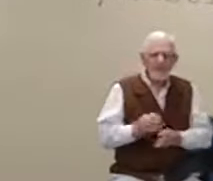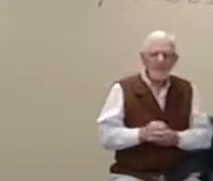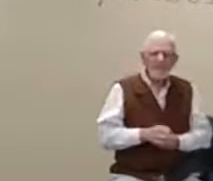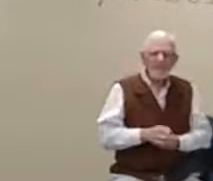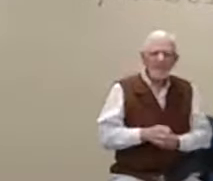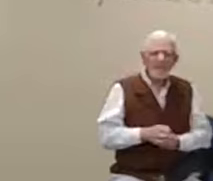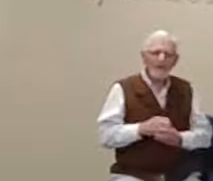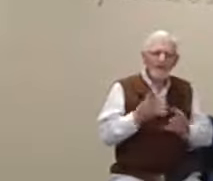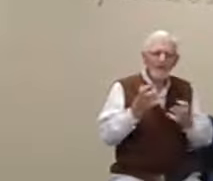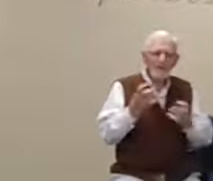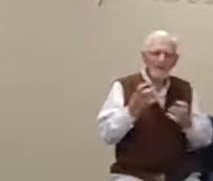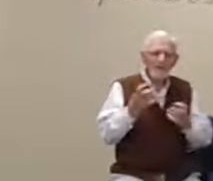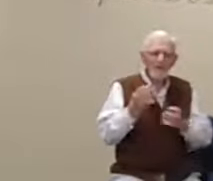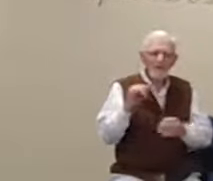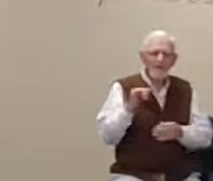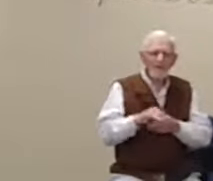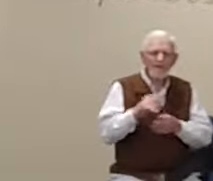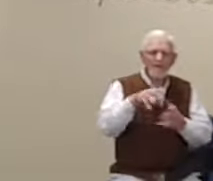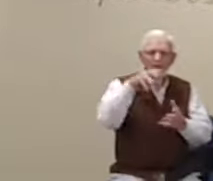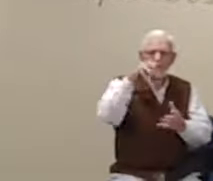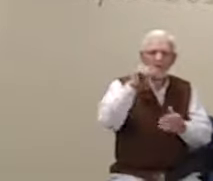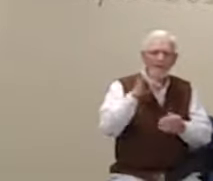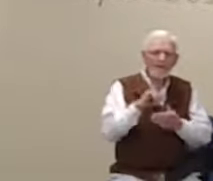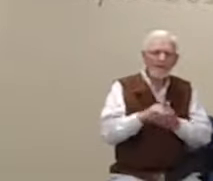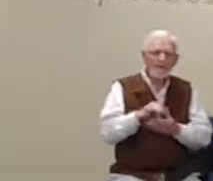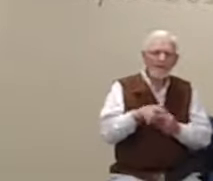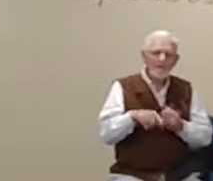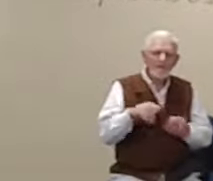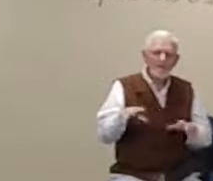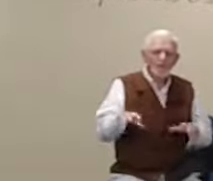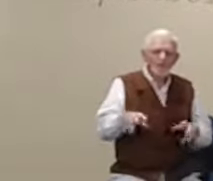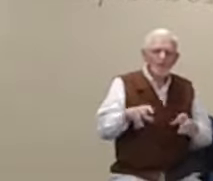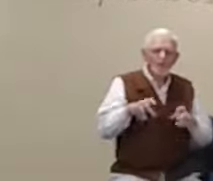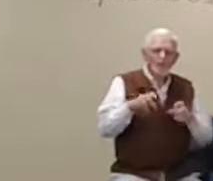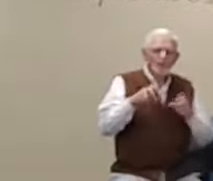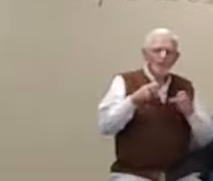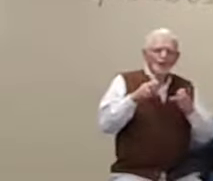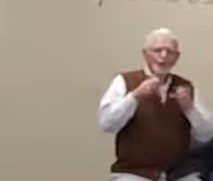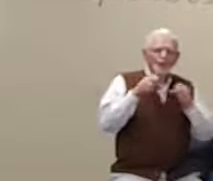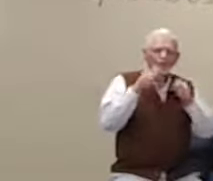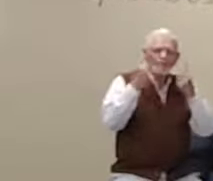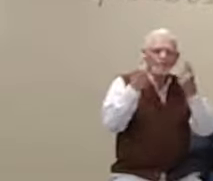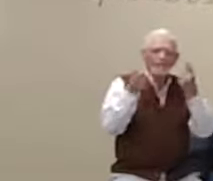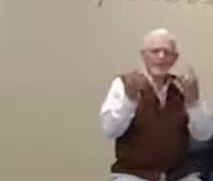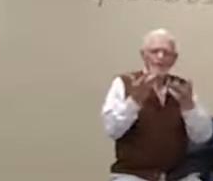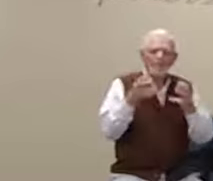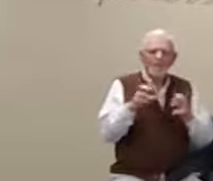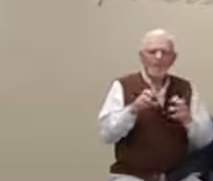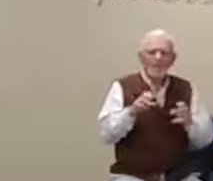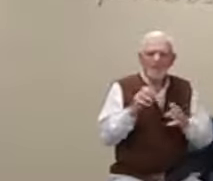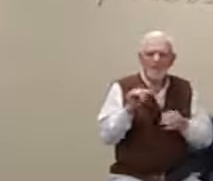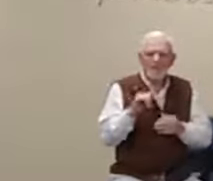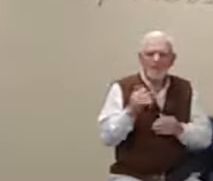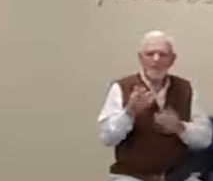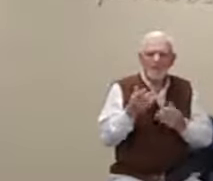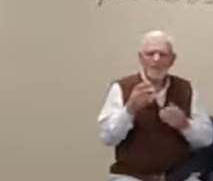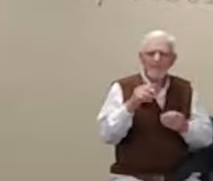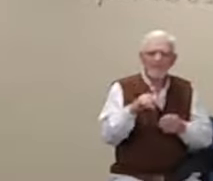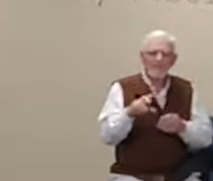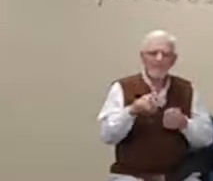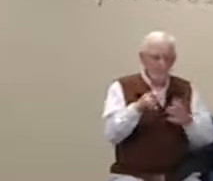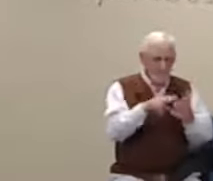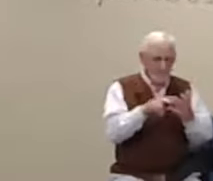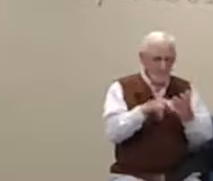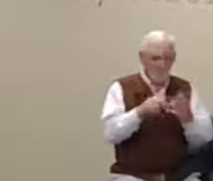I wanted it. I want to learn. Man, I was just a sponge. Tell me what I need to do. Amen. And then they were like, oh, you need to read